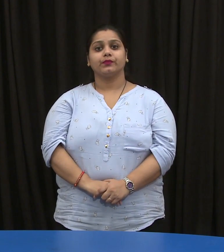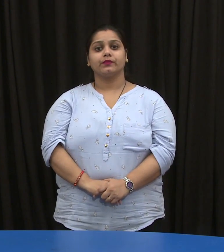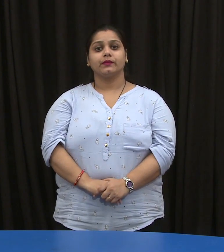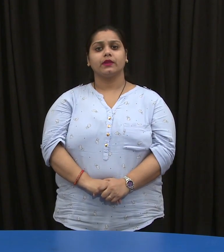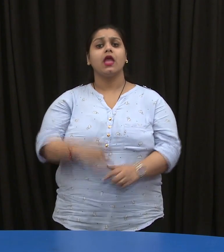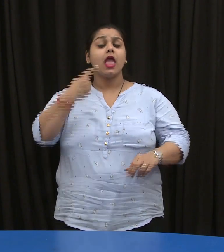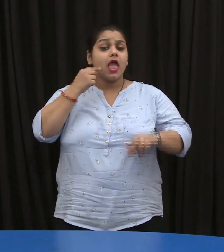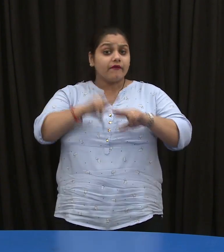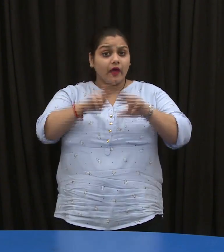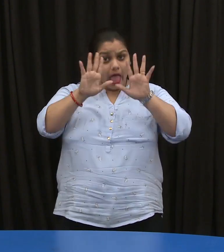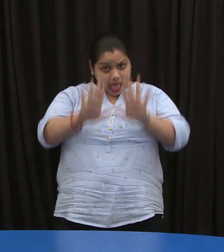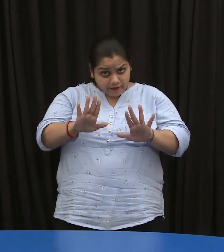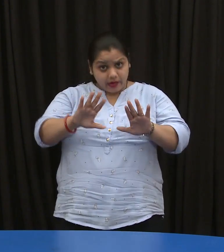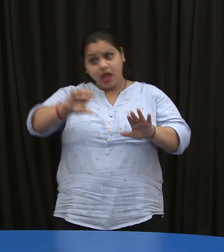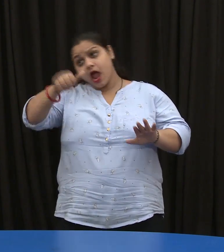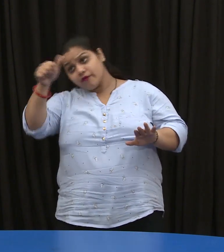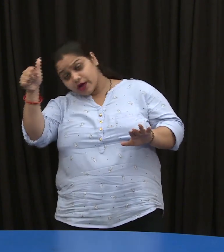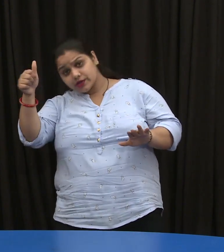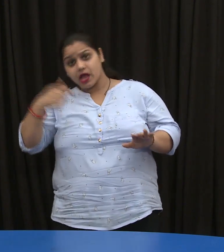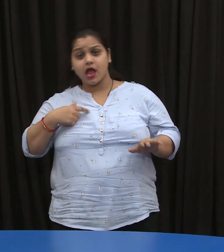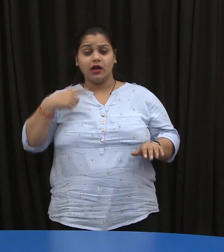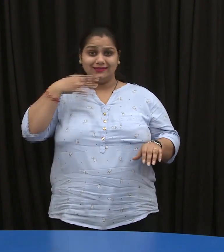If you have any further query,